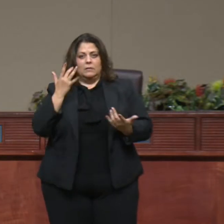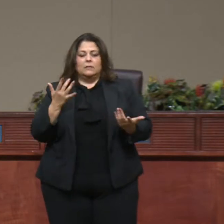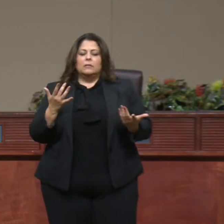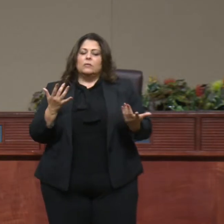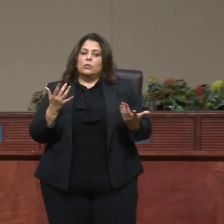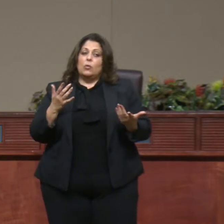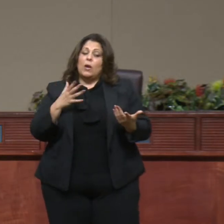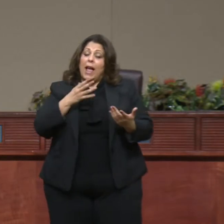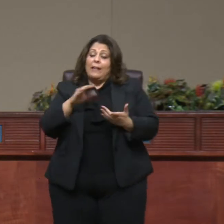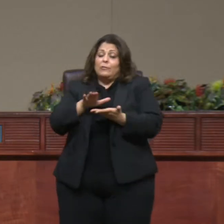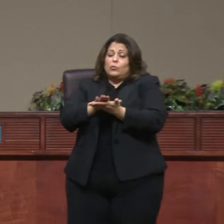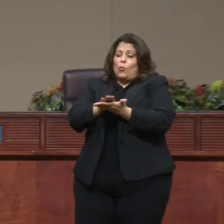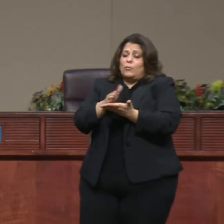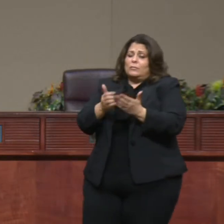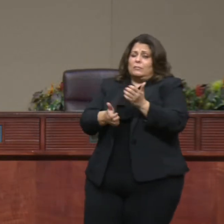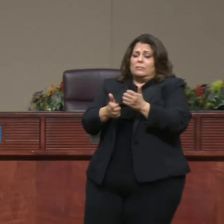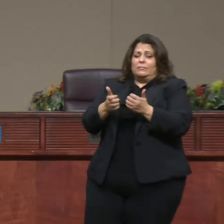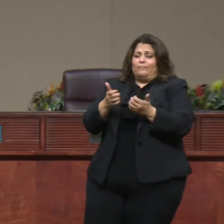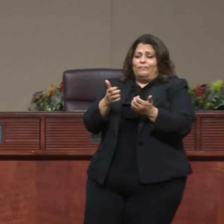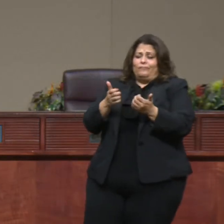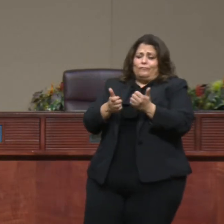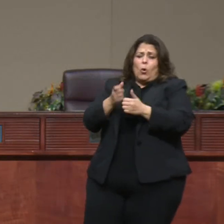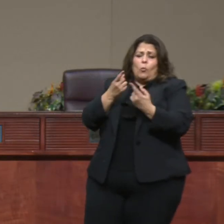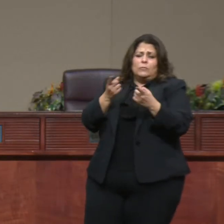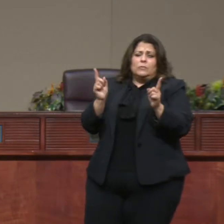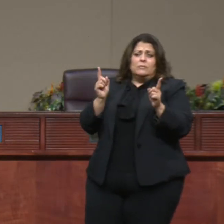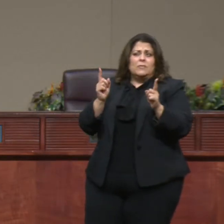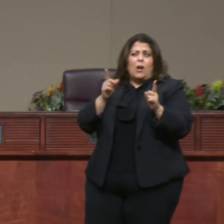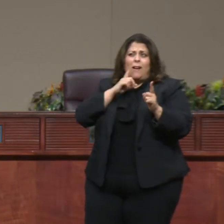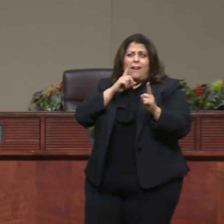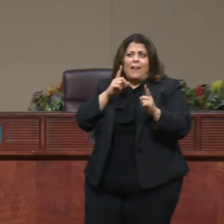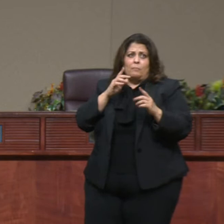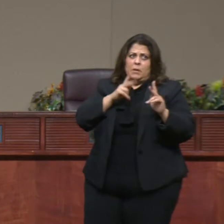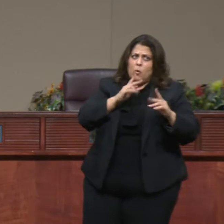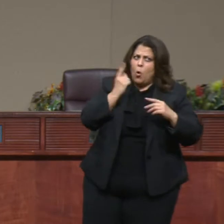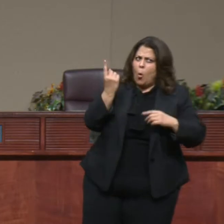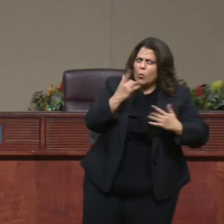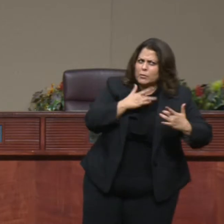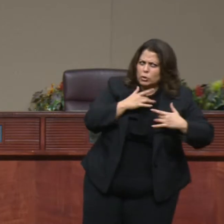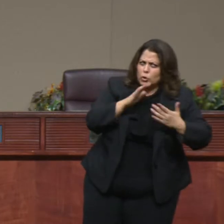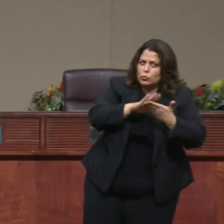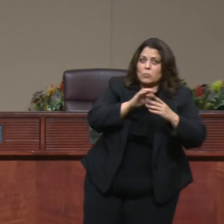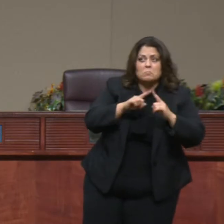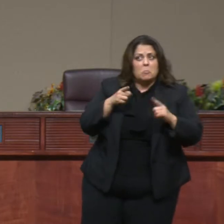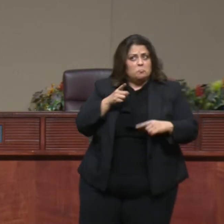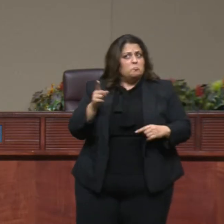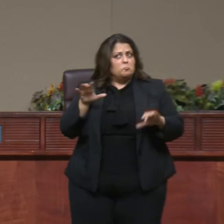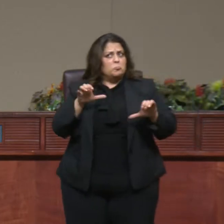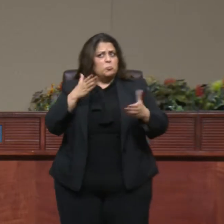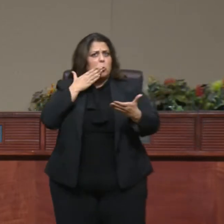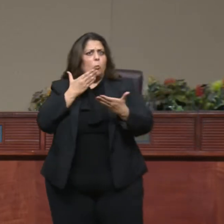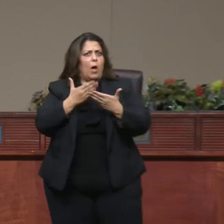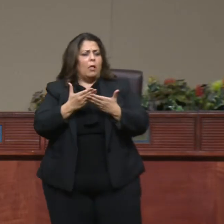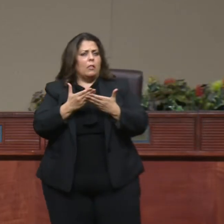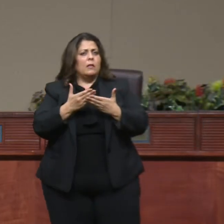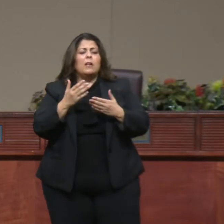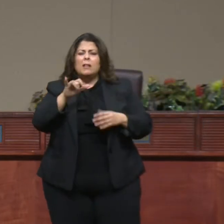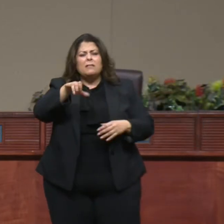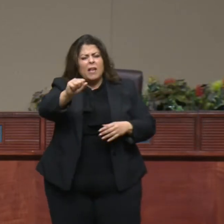The schools in general, which is always a concern, are doing very well. We have cases like